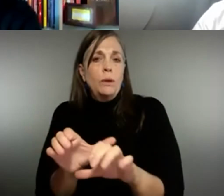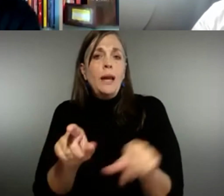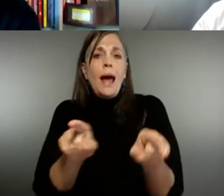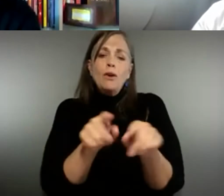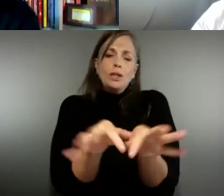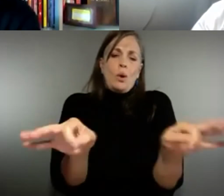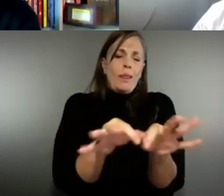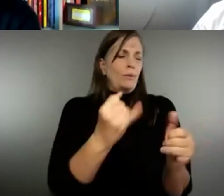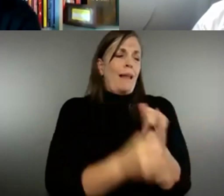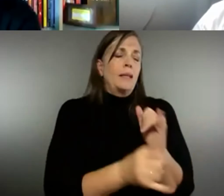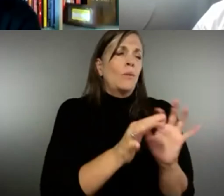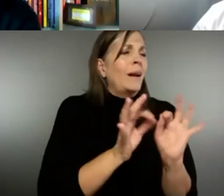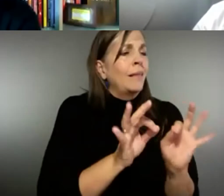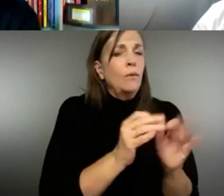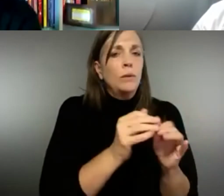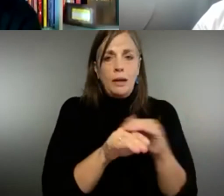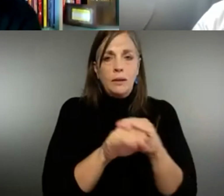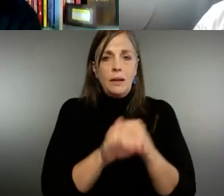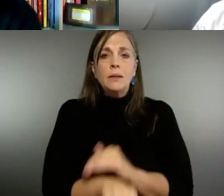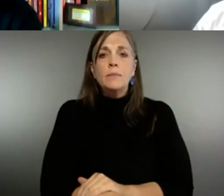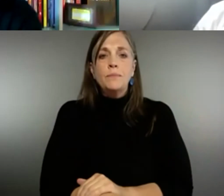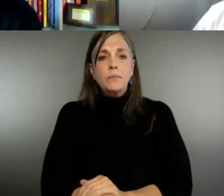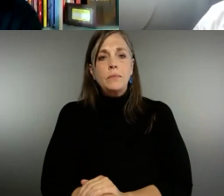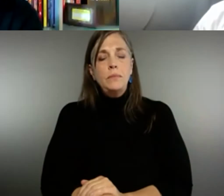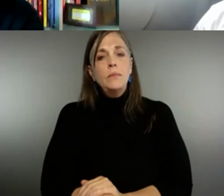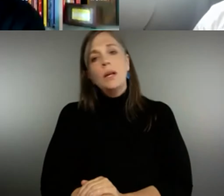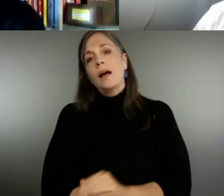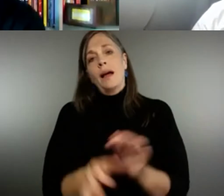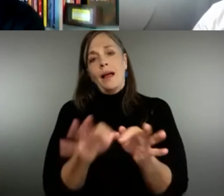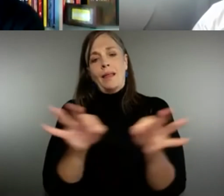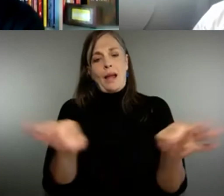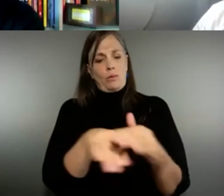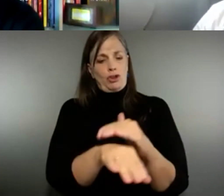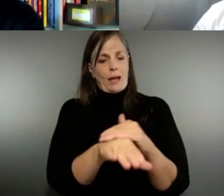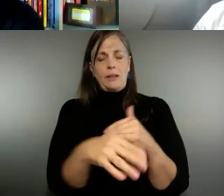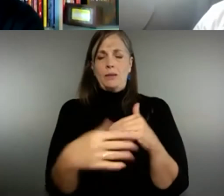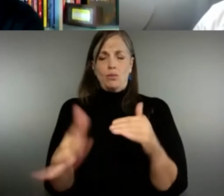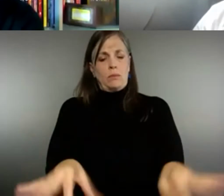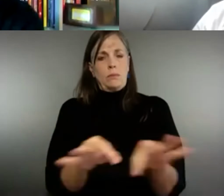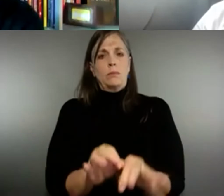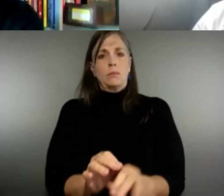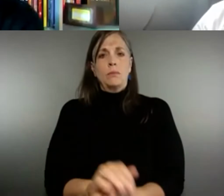language access access was important uh we communicate